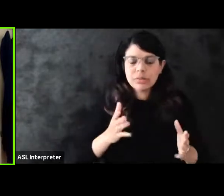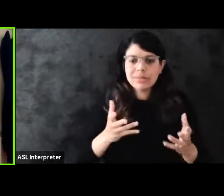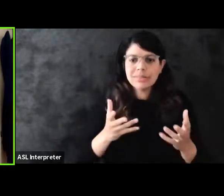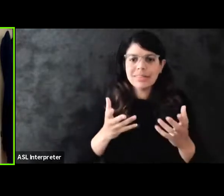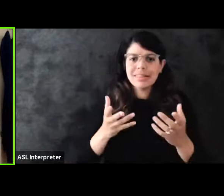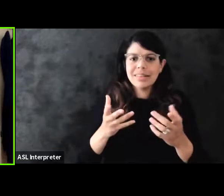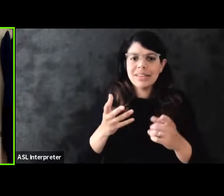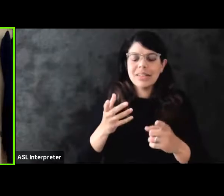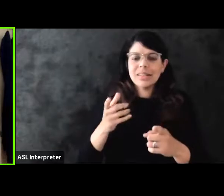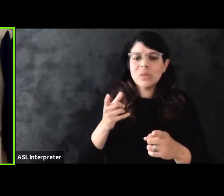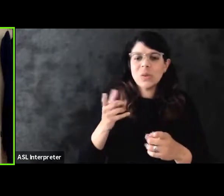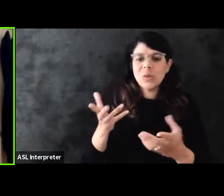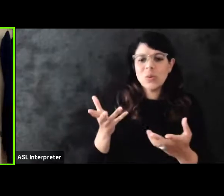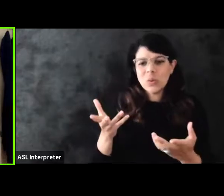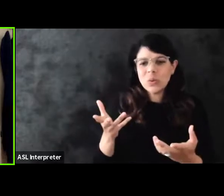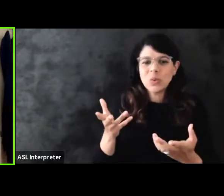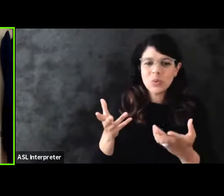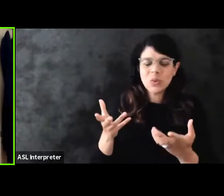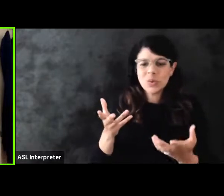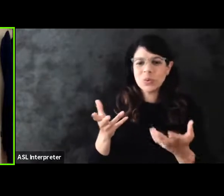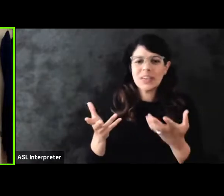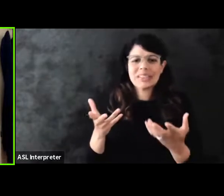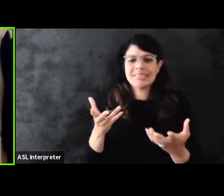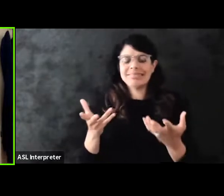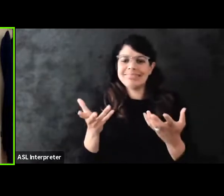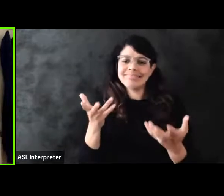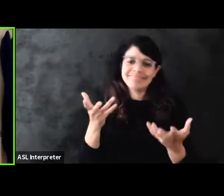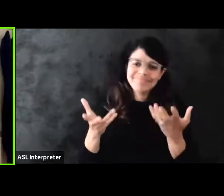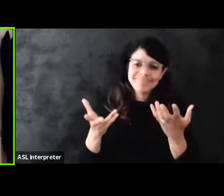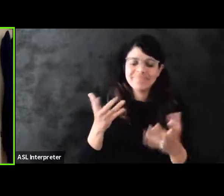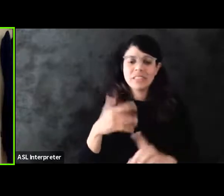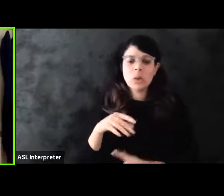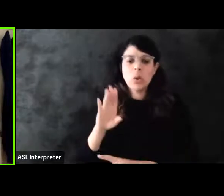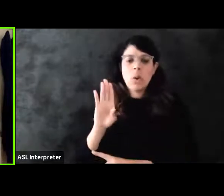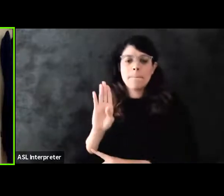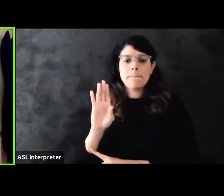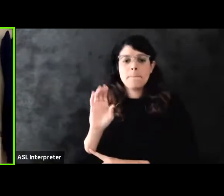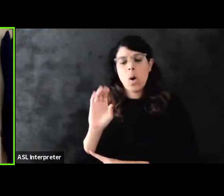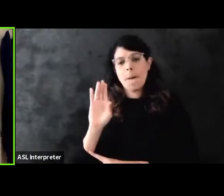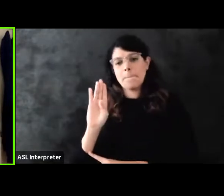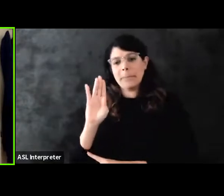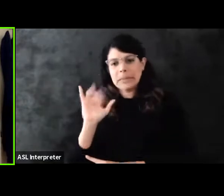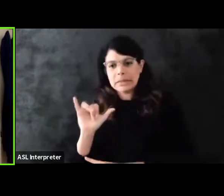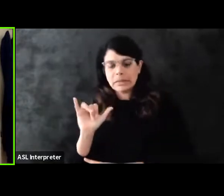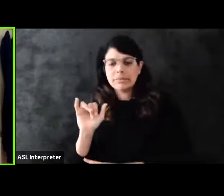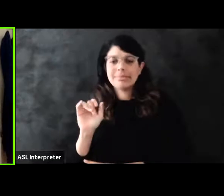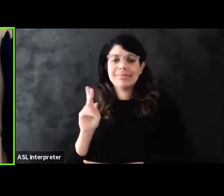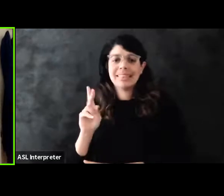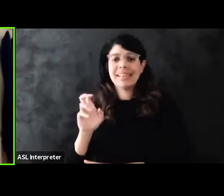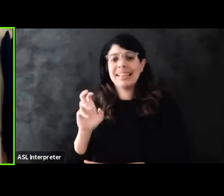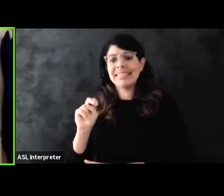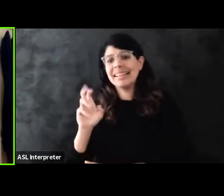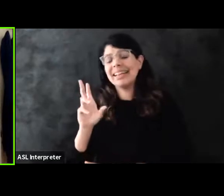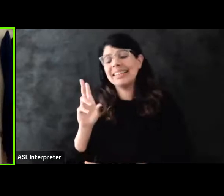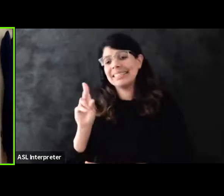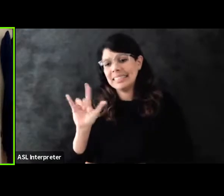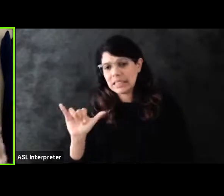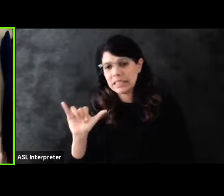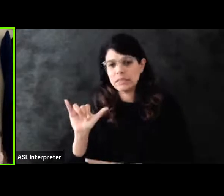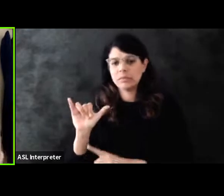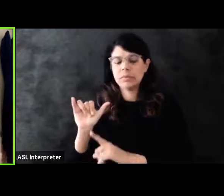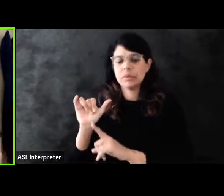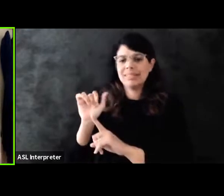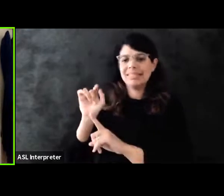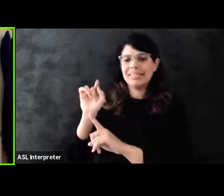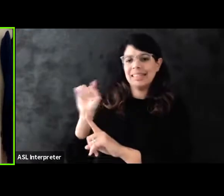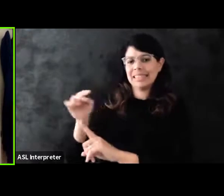back to Bobby Kennedy, my dad, what really disgusted me was that after he you know didn't want to help us, he goes ahead and stands